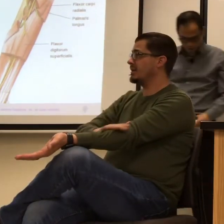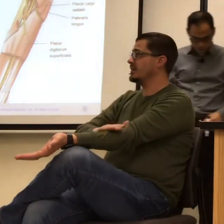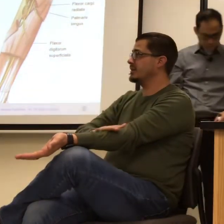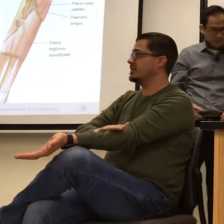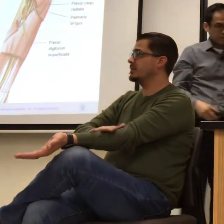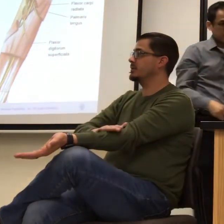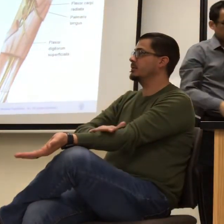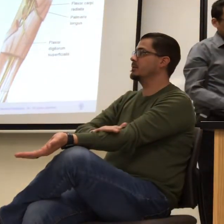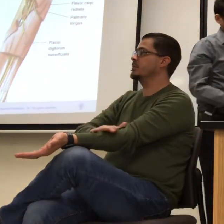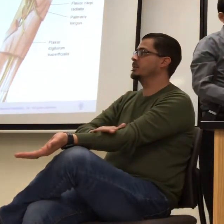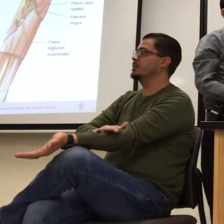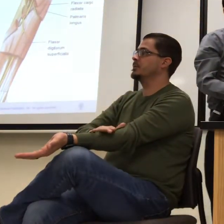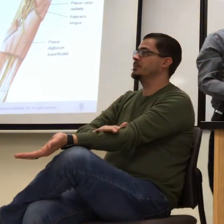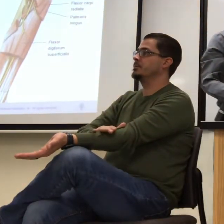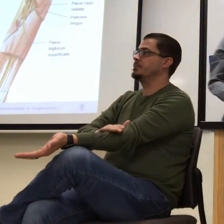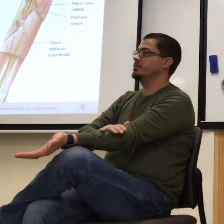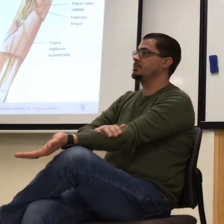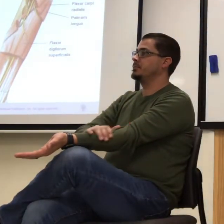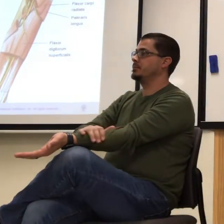palmaris longus,